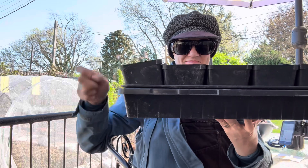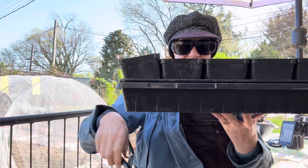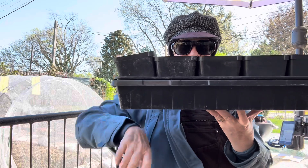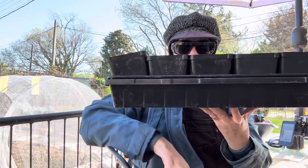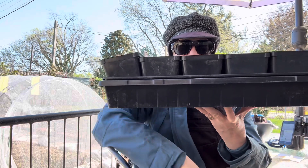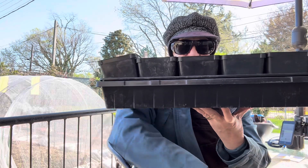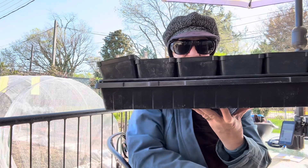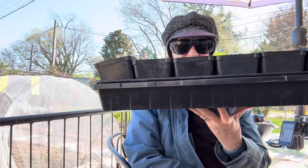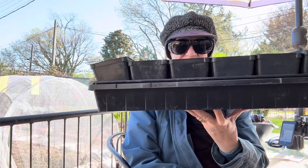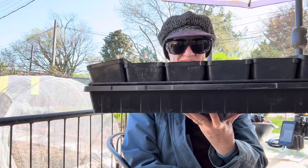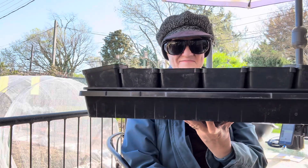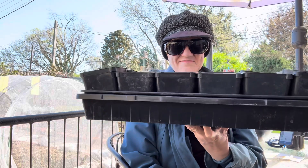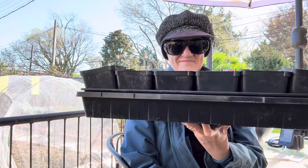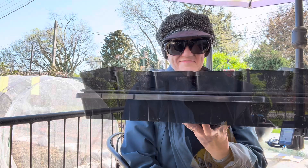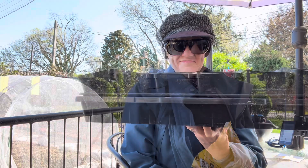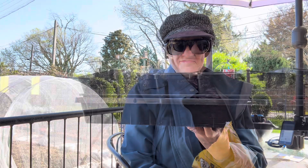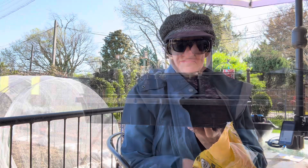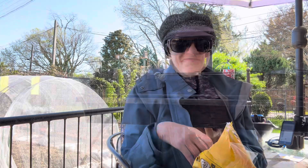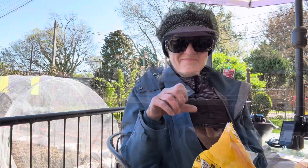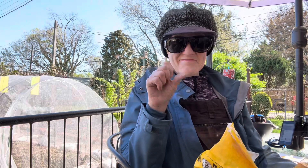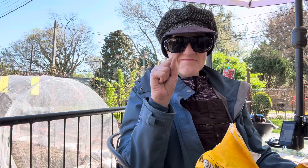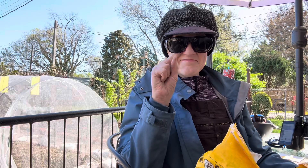So I'm going to plant 6 Mammoth.